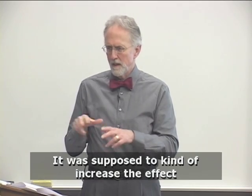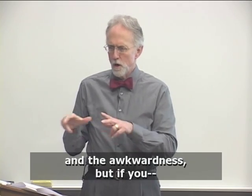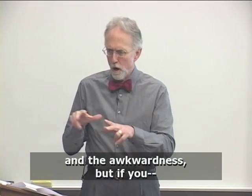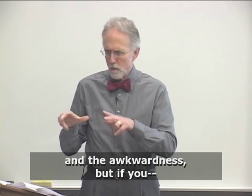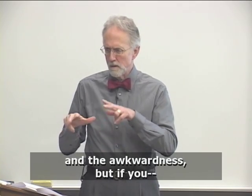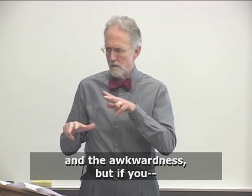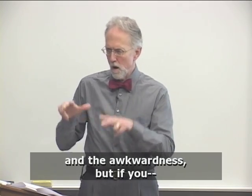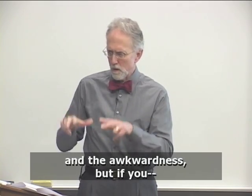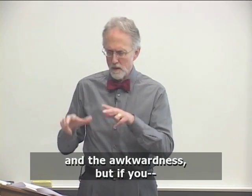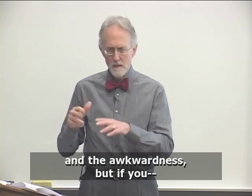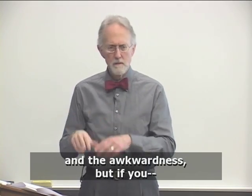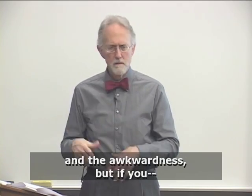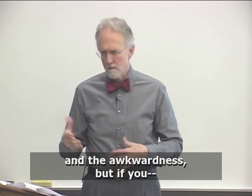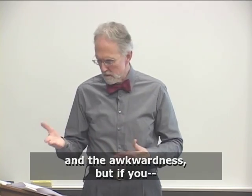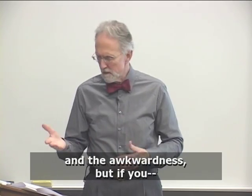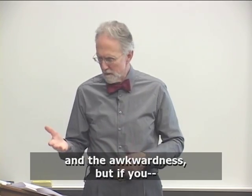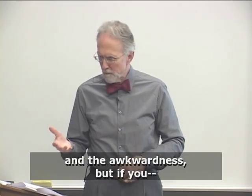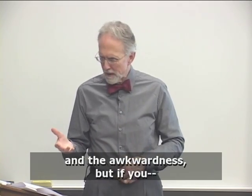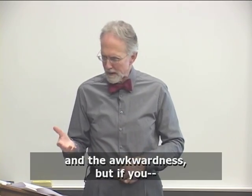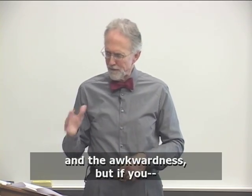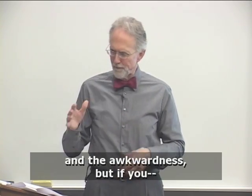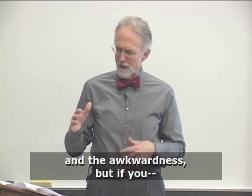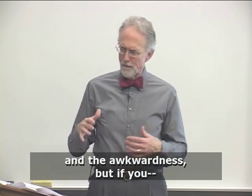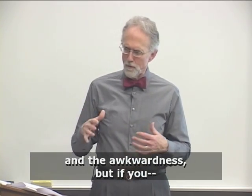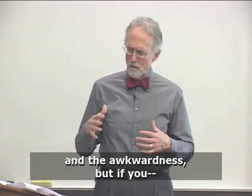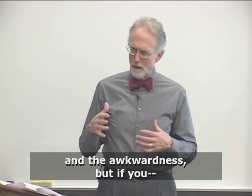the awkwardness. But if you...